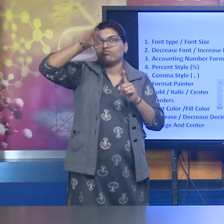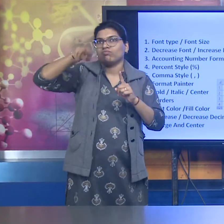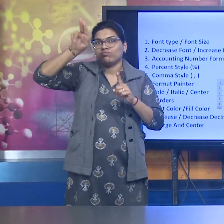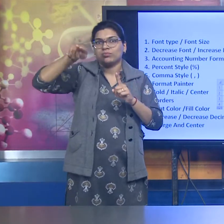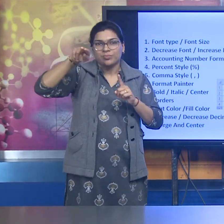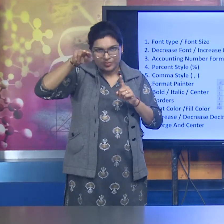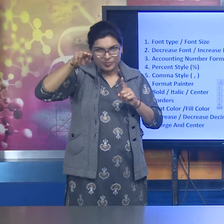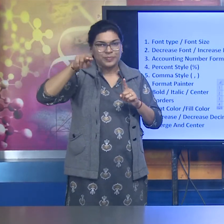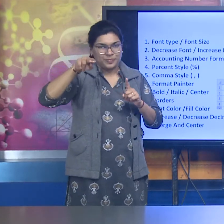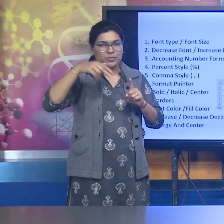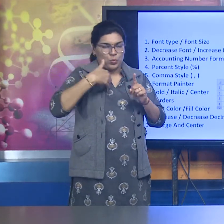bold,